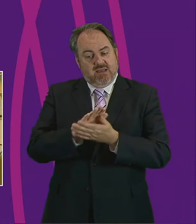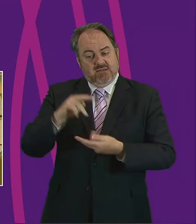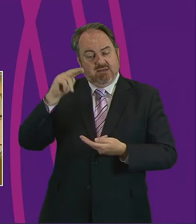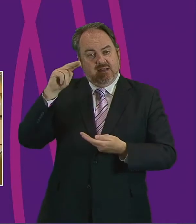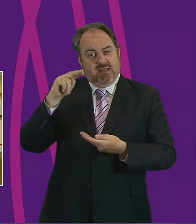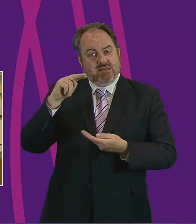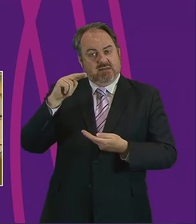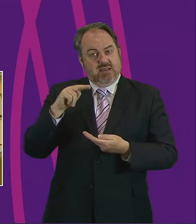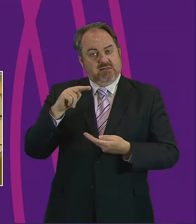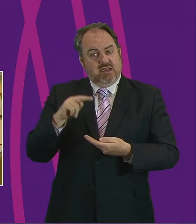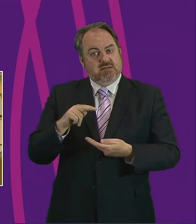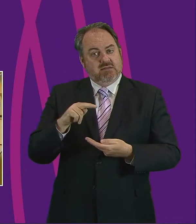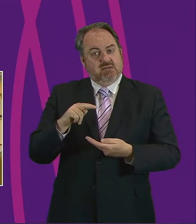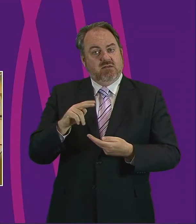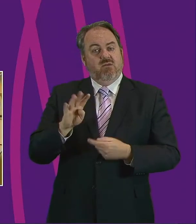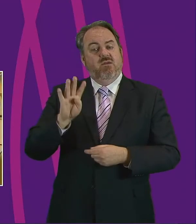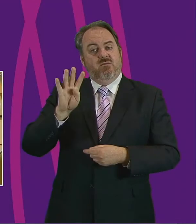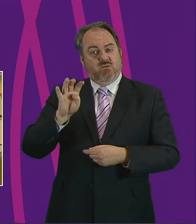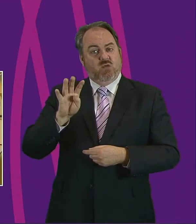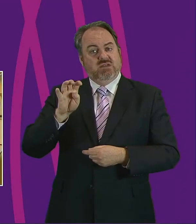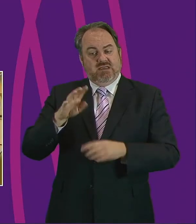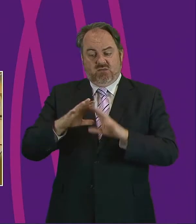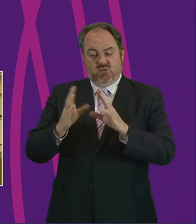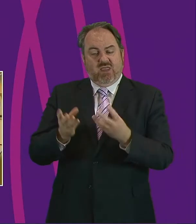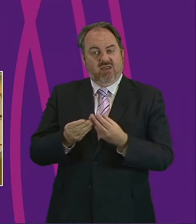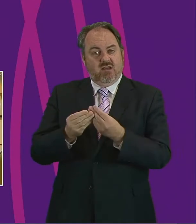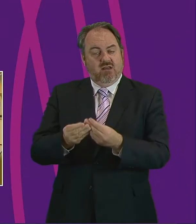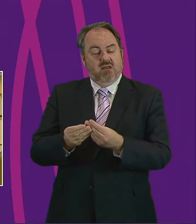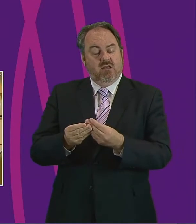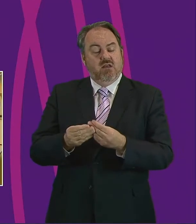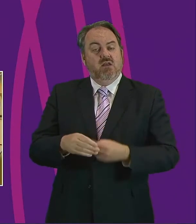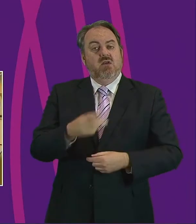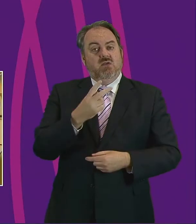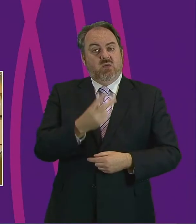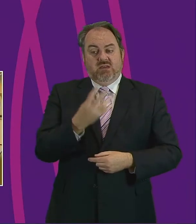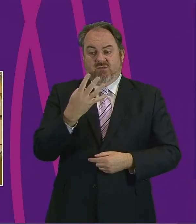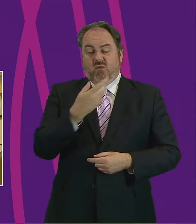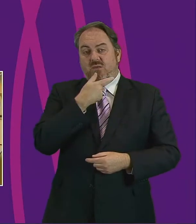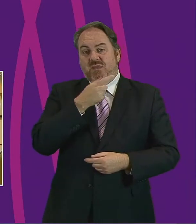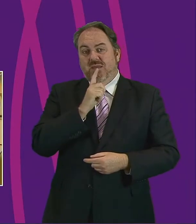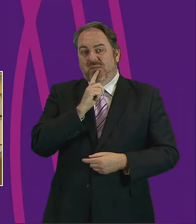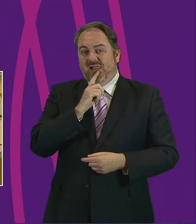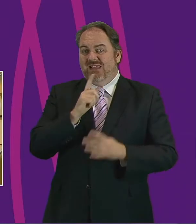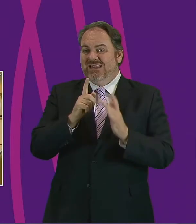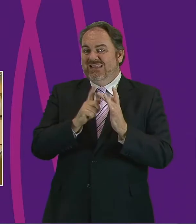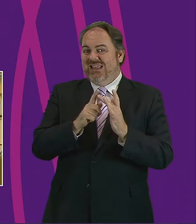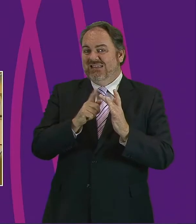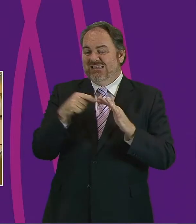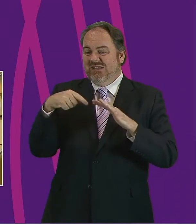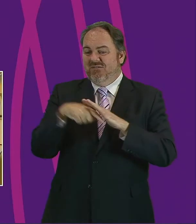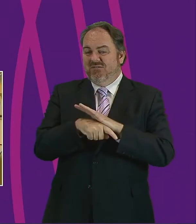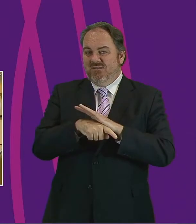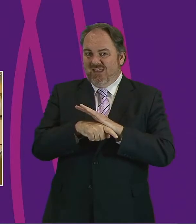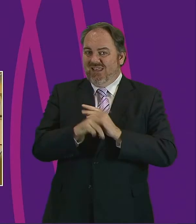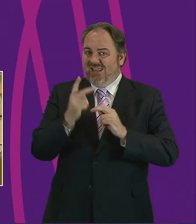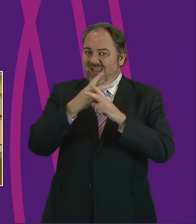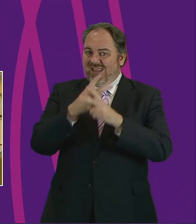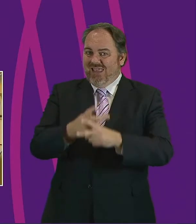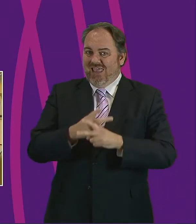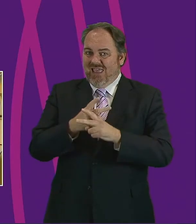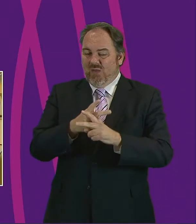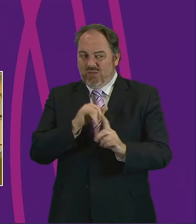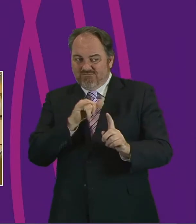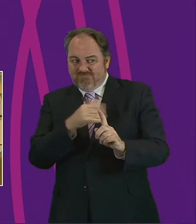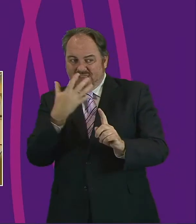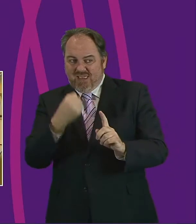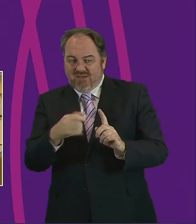confirmed cases of 14. As of last night, 24 people were in intensive care with confirmed or suspected COVID-19, which is an